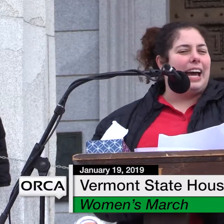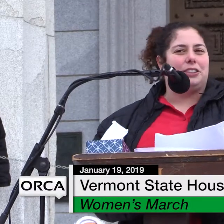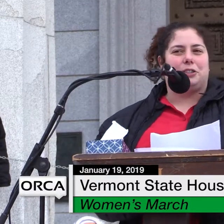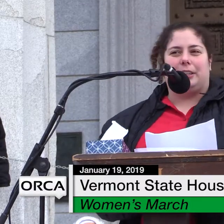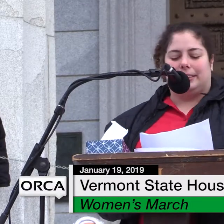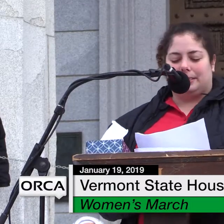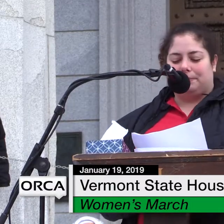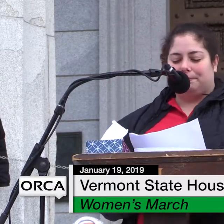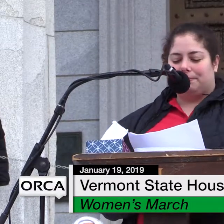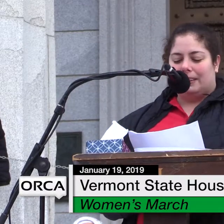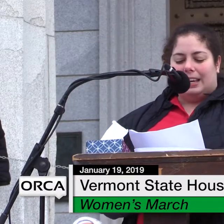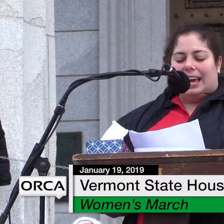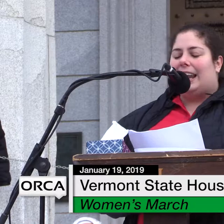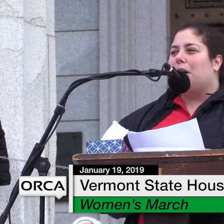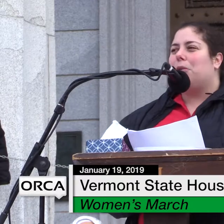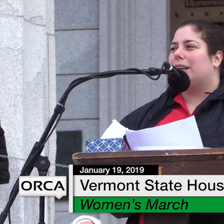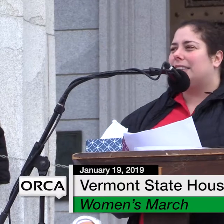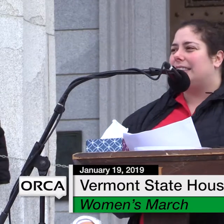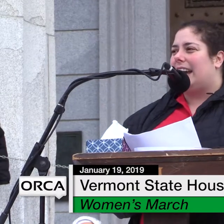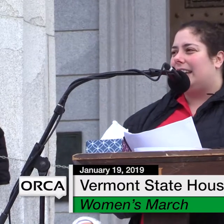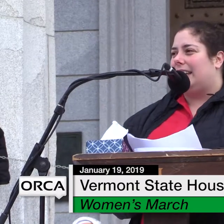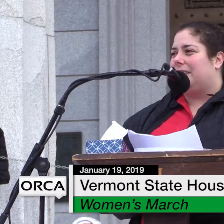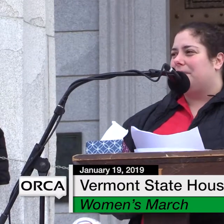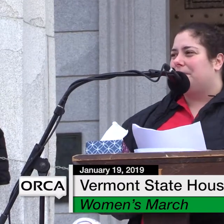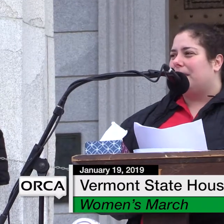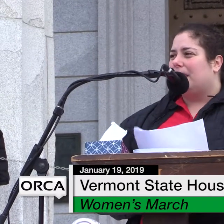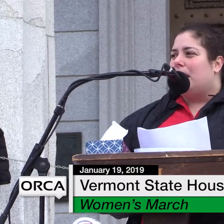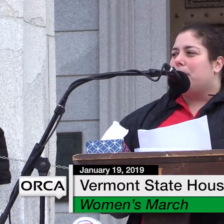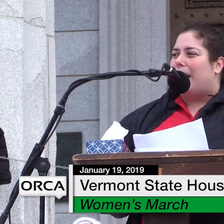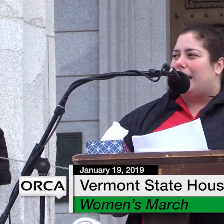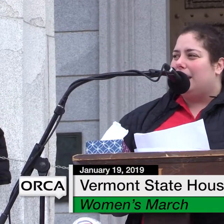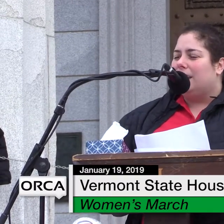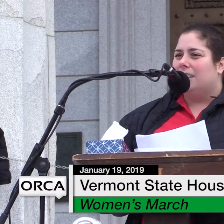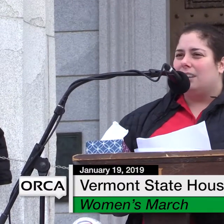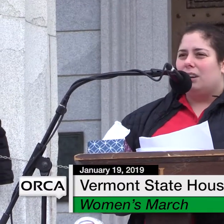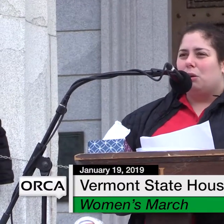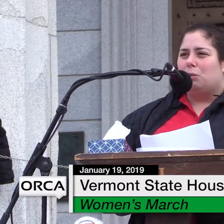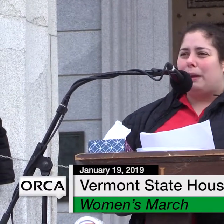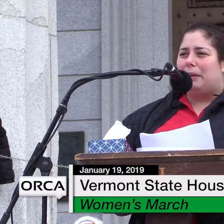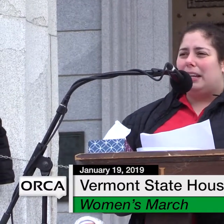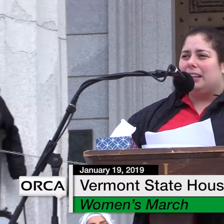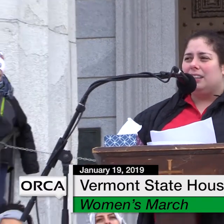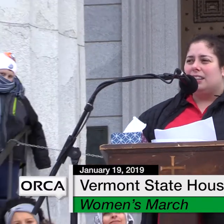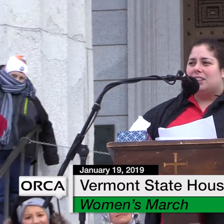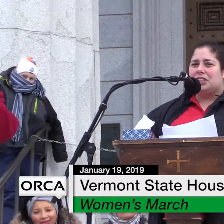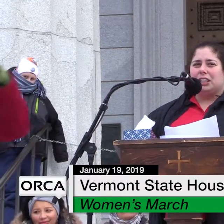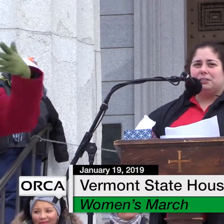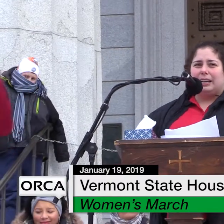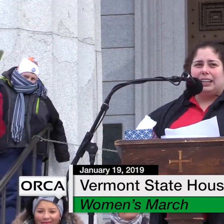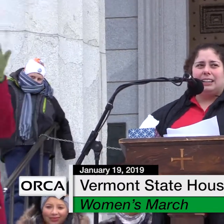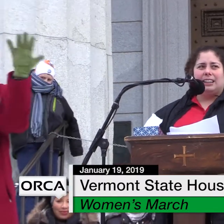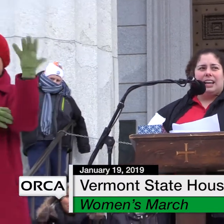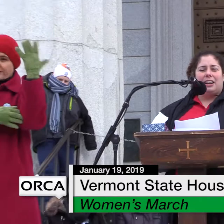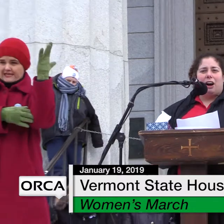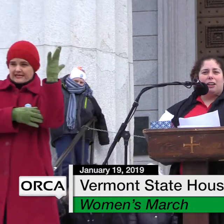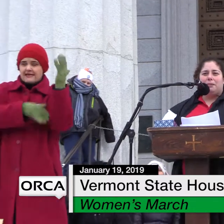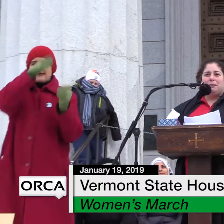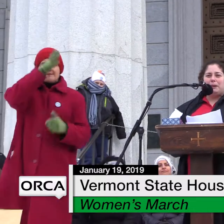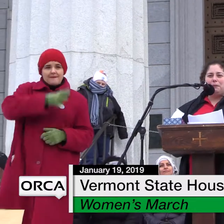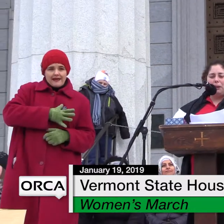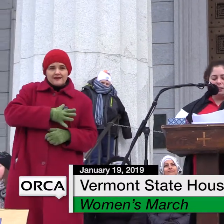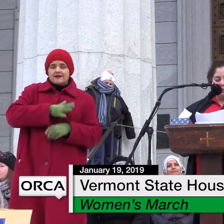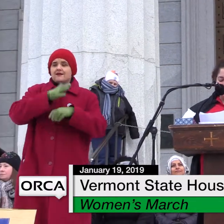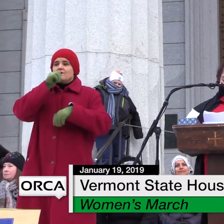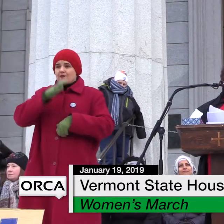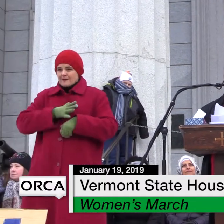into the ash trees and Alawak society. Men, women, children, and all of